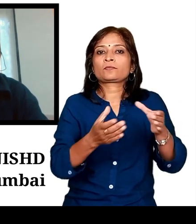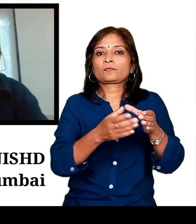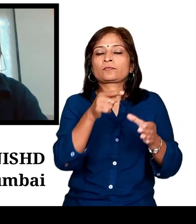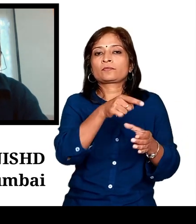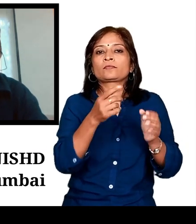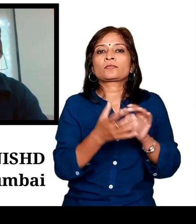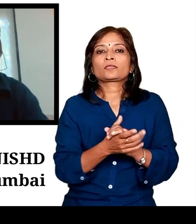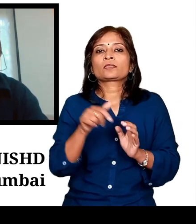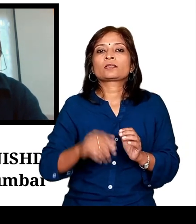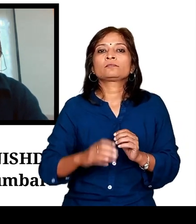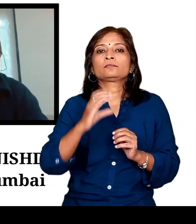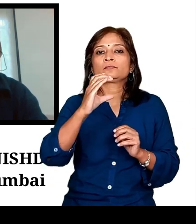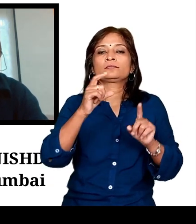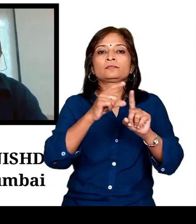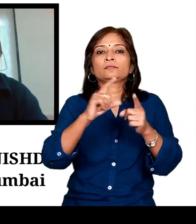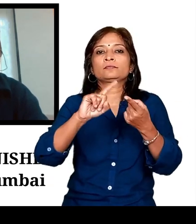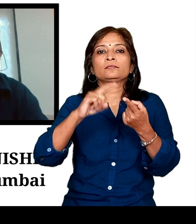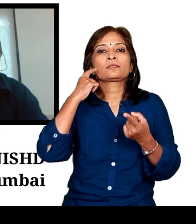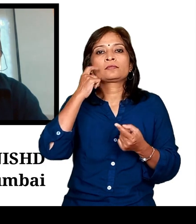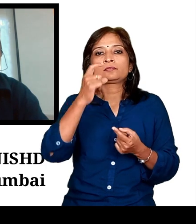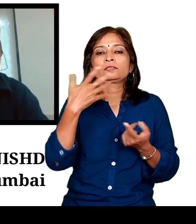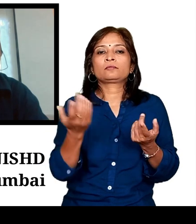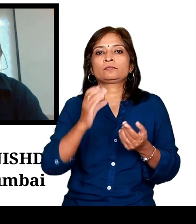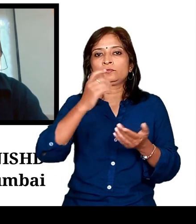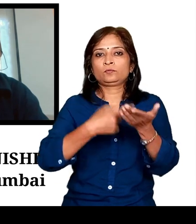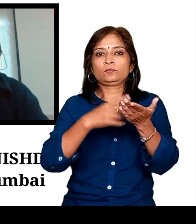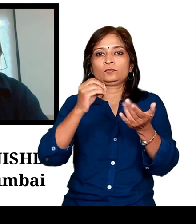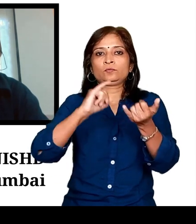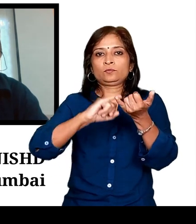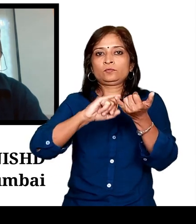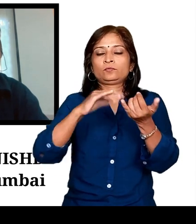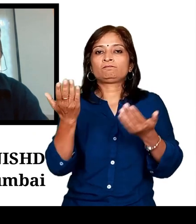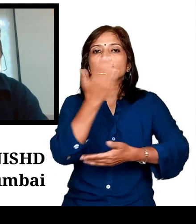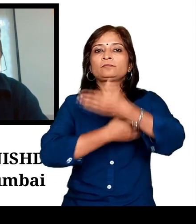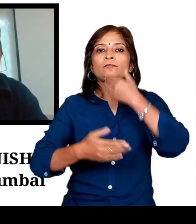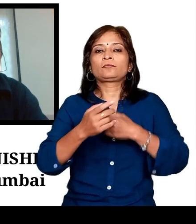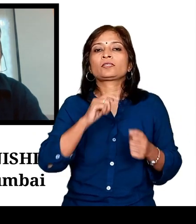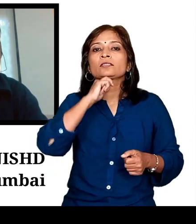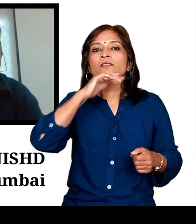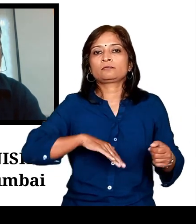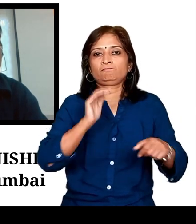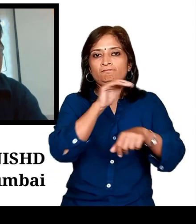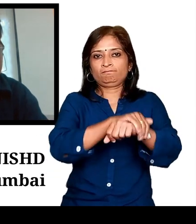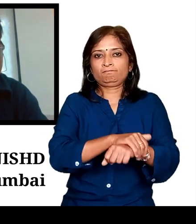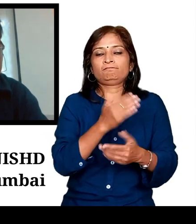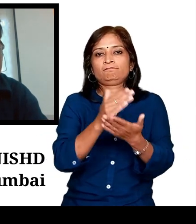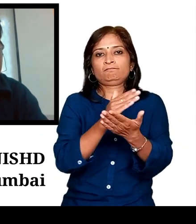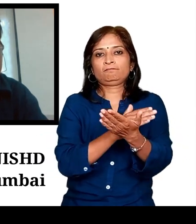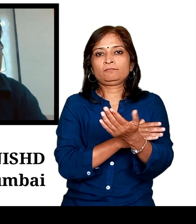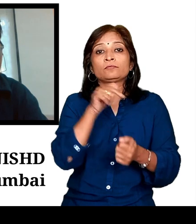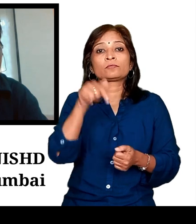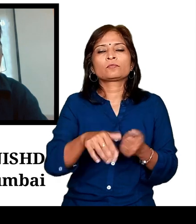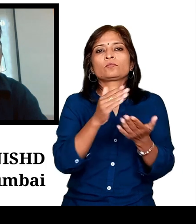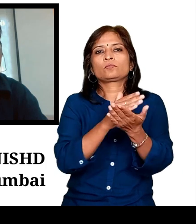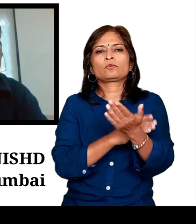department cdic program that is cross disability early intervention program so this program is